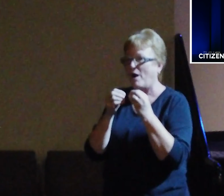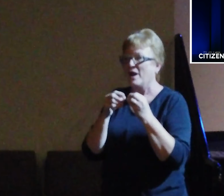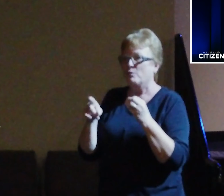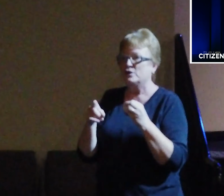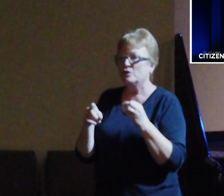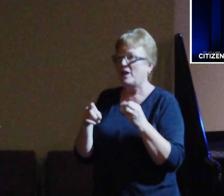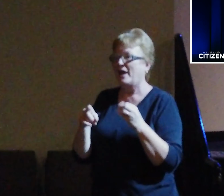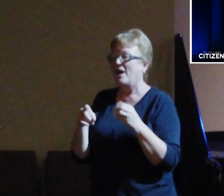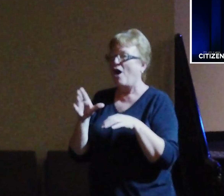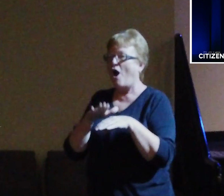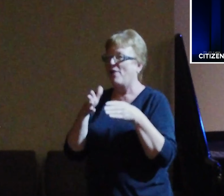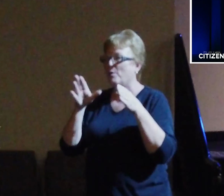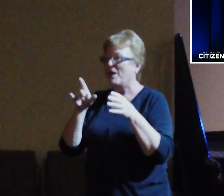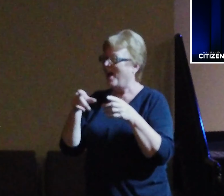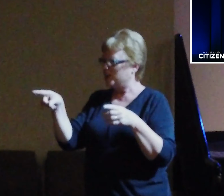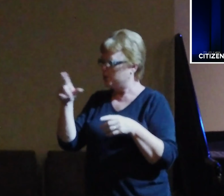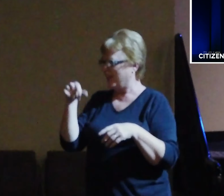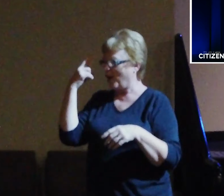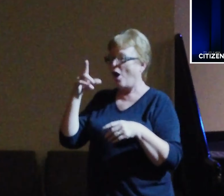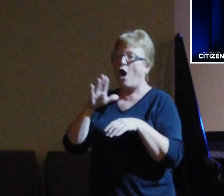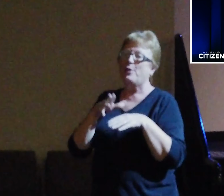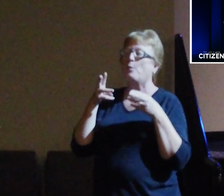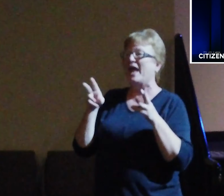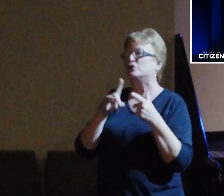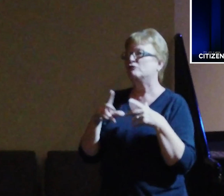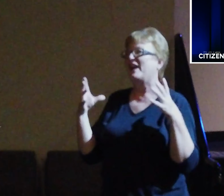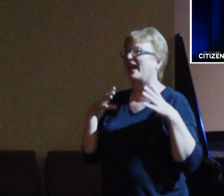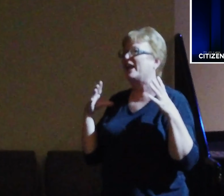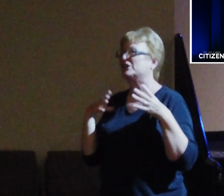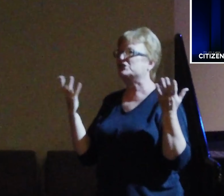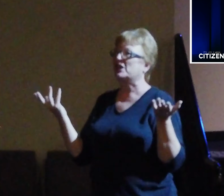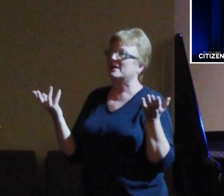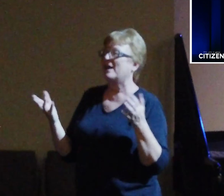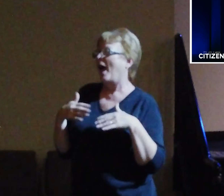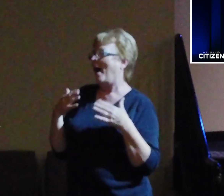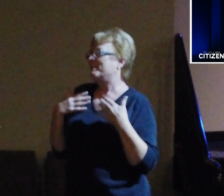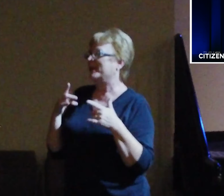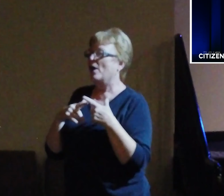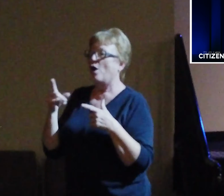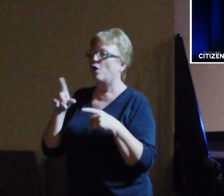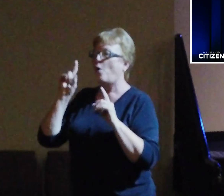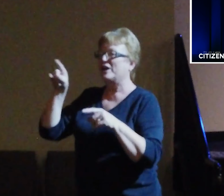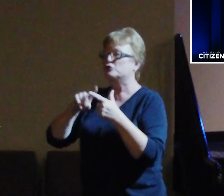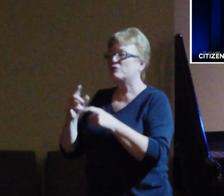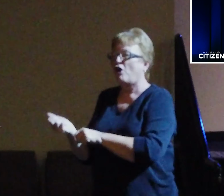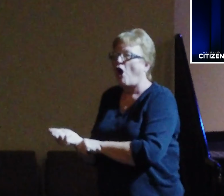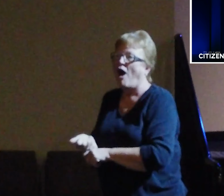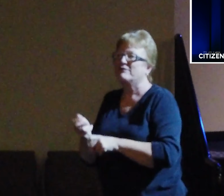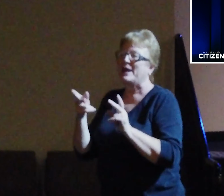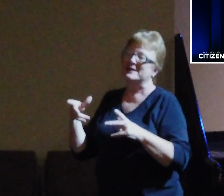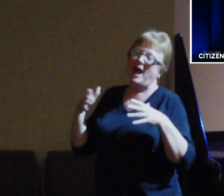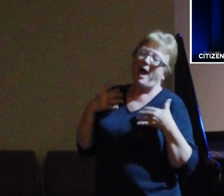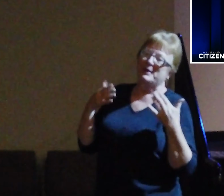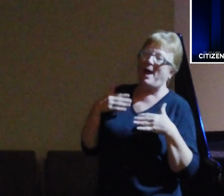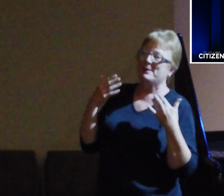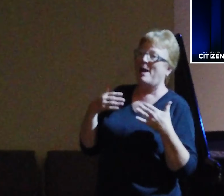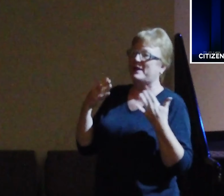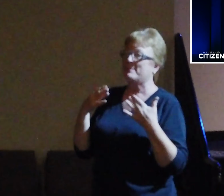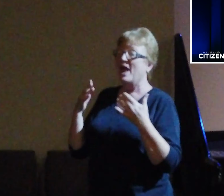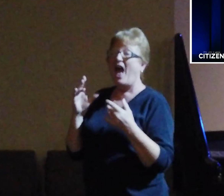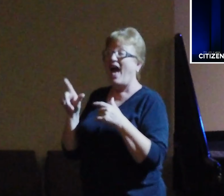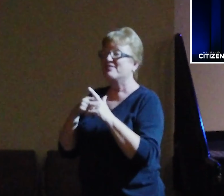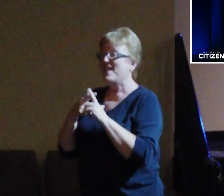way to vacation, or on the way to the golf course, at least until maybe the ninth hole when things change for you and your game starts